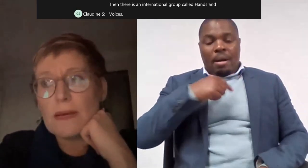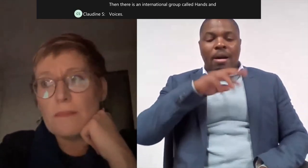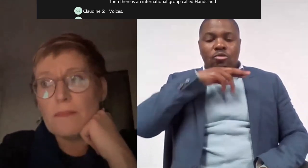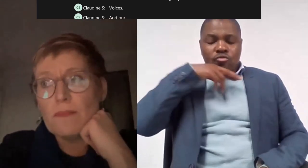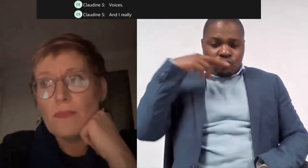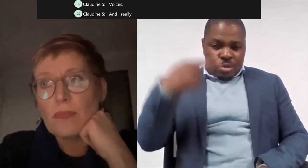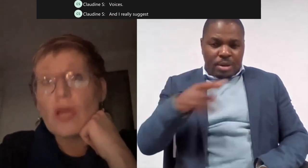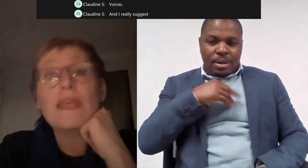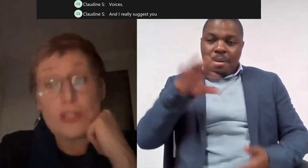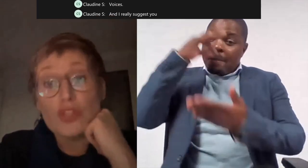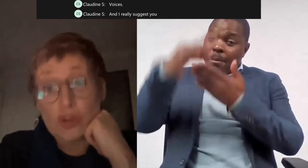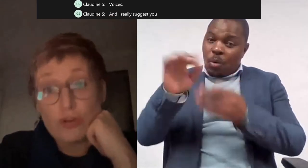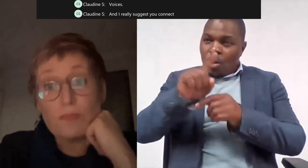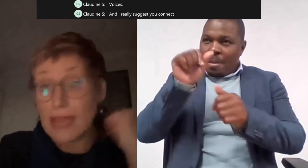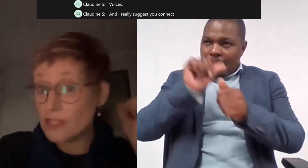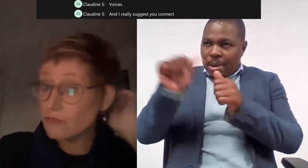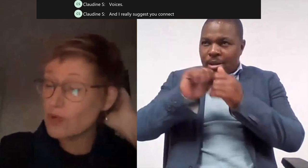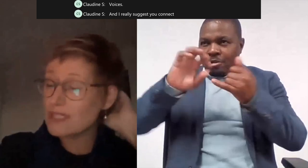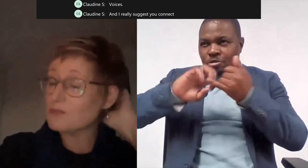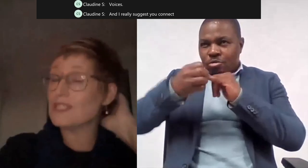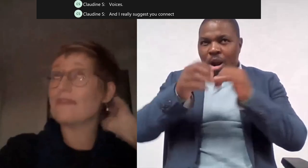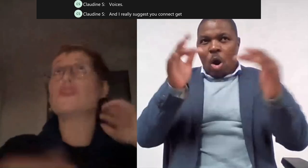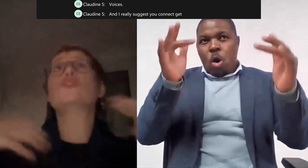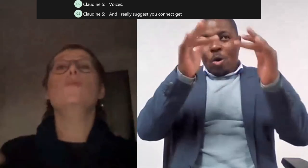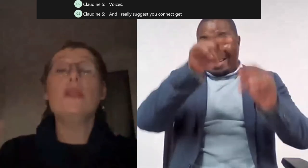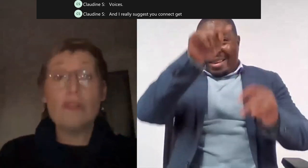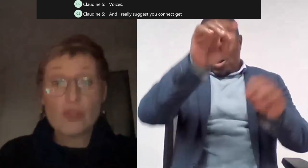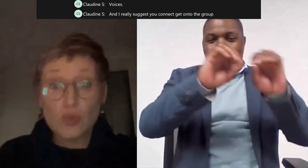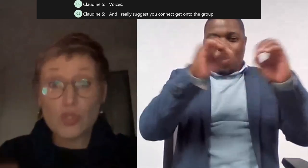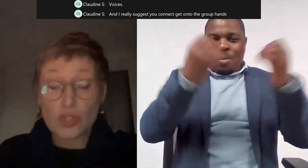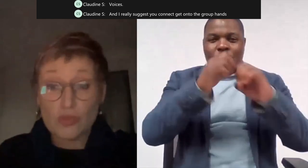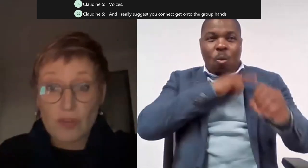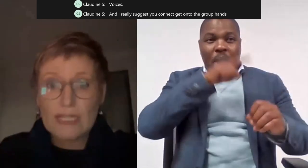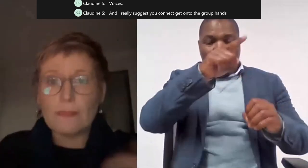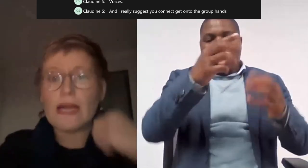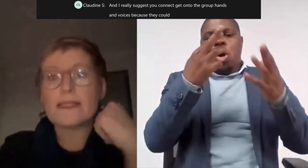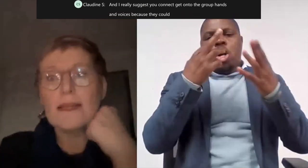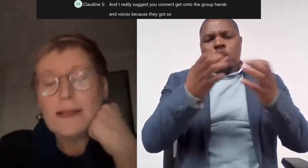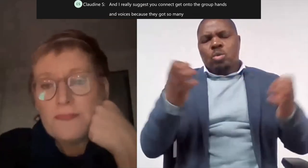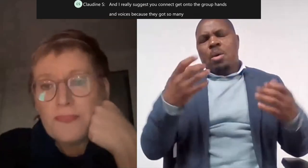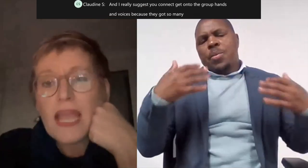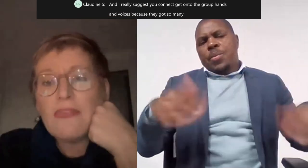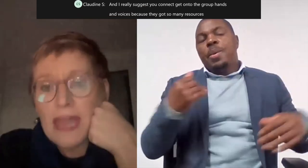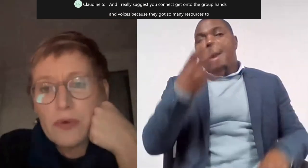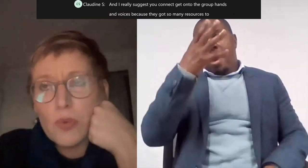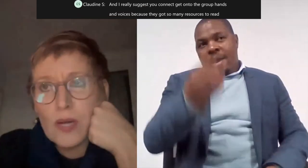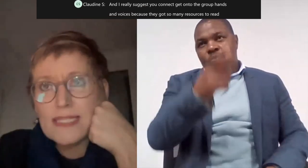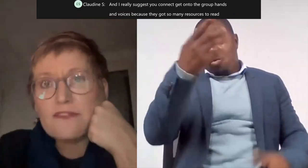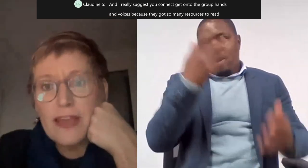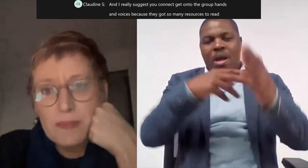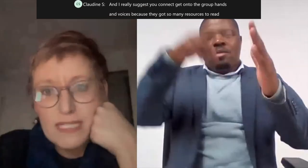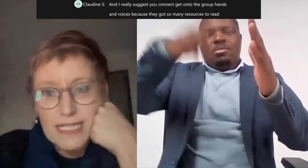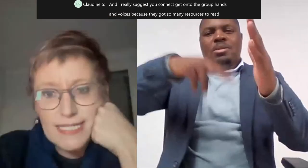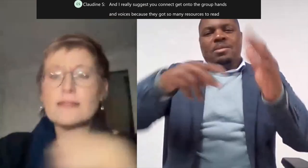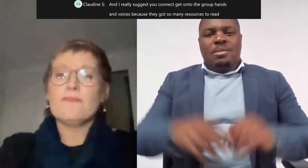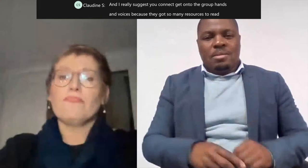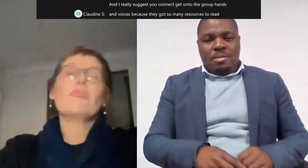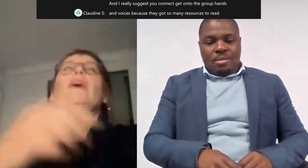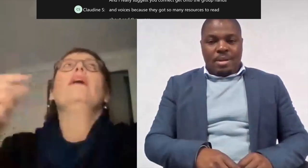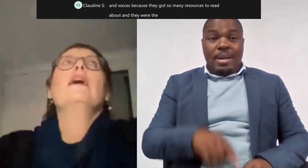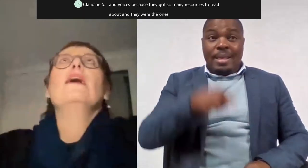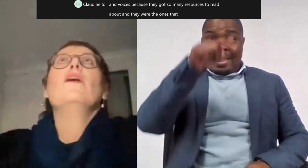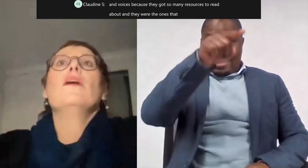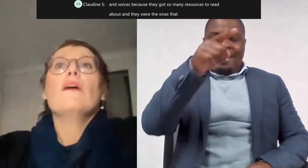connect, get onto the group Hands and Voices, because they've got so many resources to read about. And they were the ones that famously